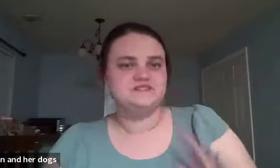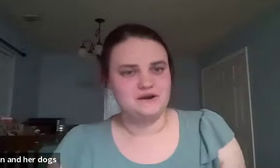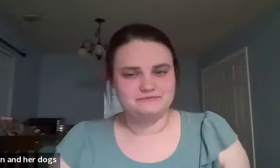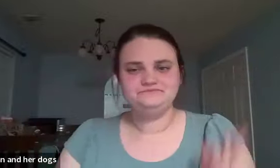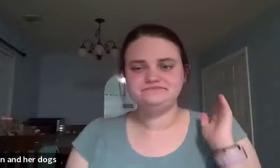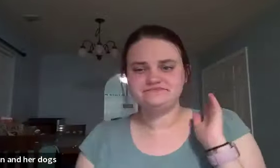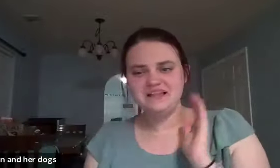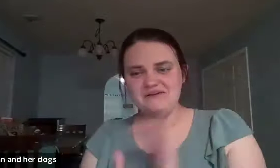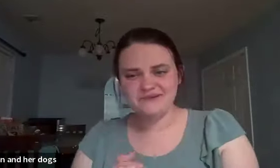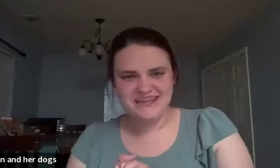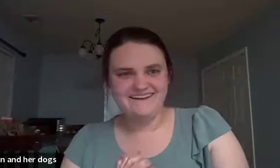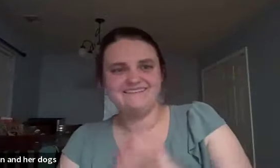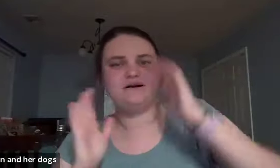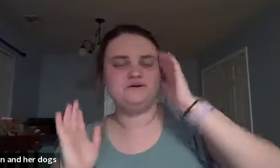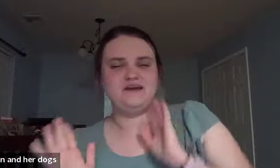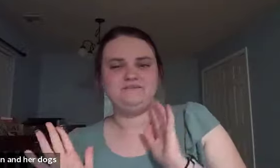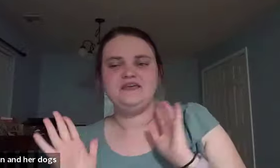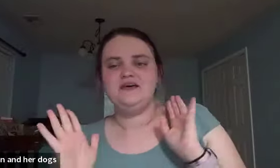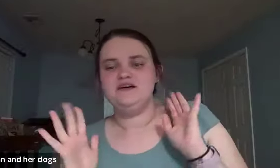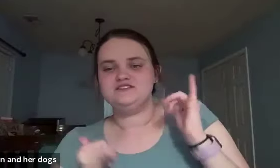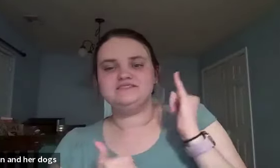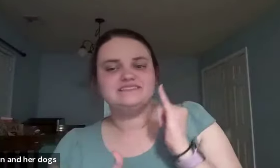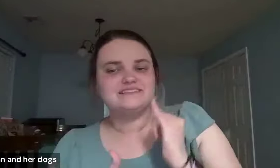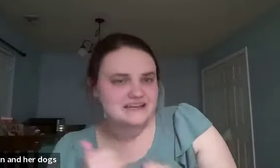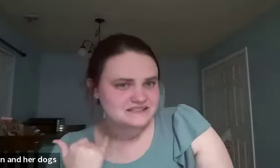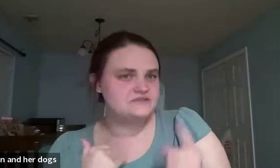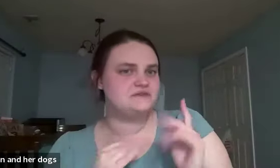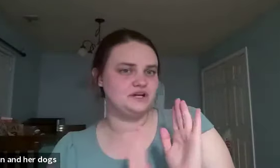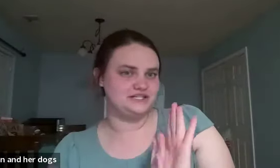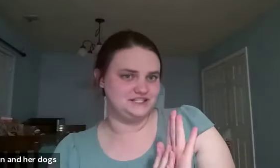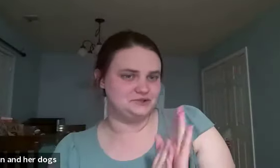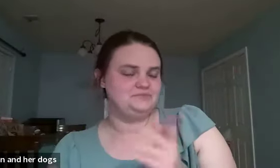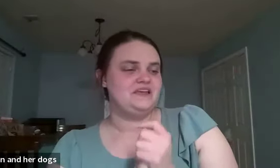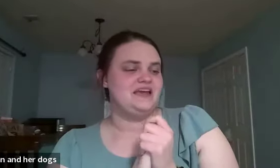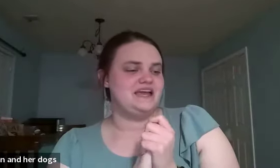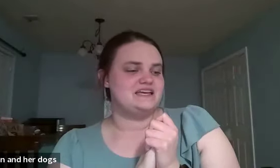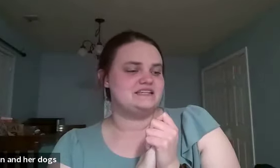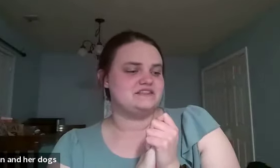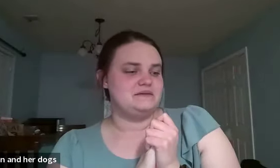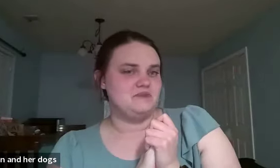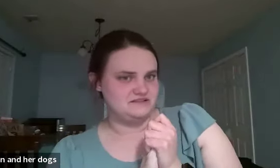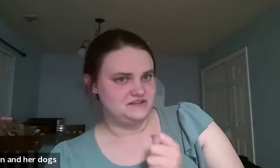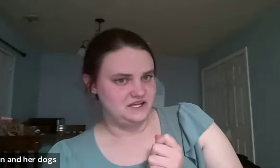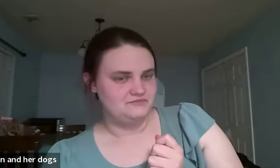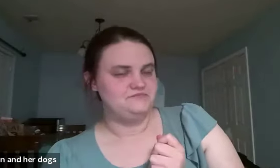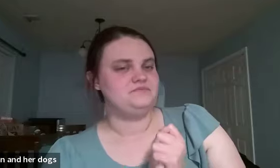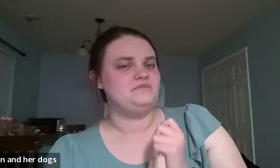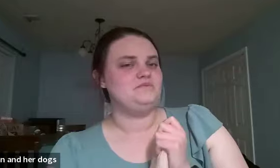So, but yeah, okay. So the last little thing we're gonna do is the months of the year.